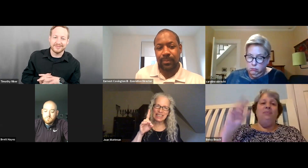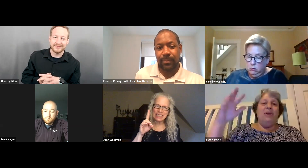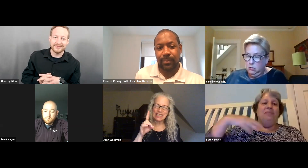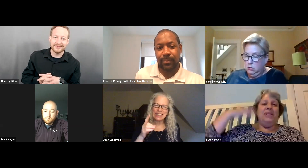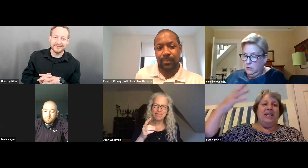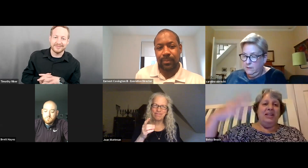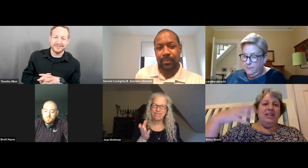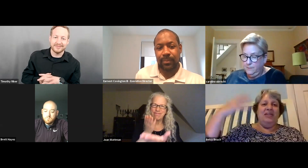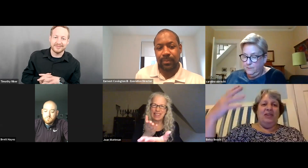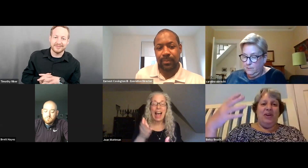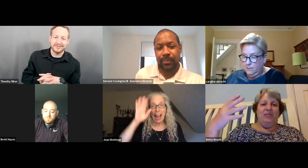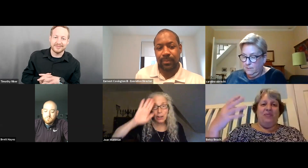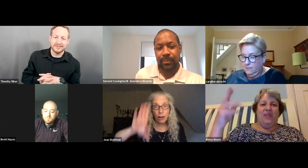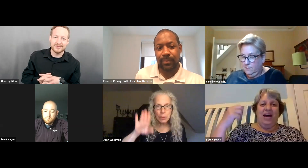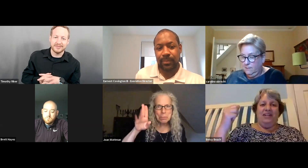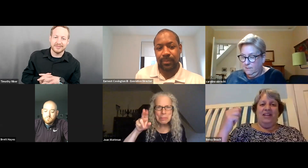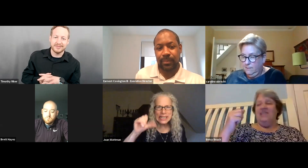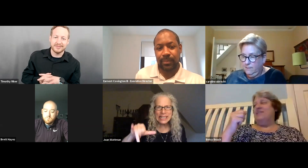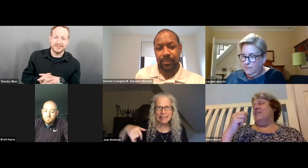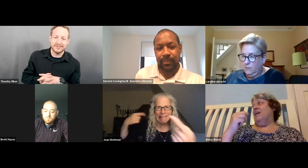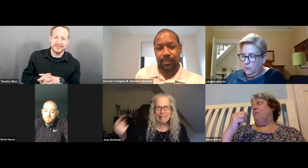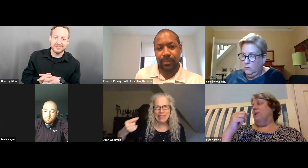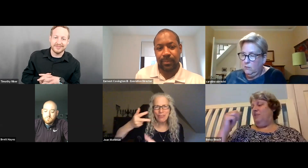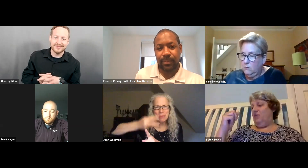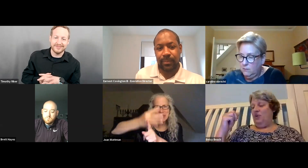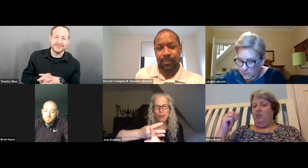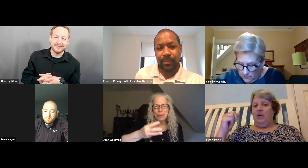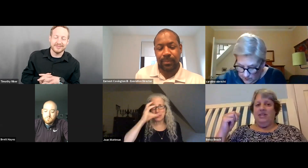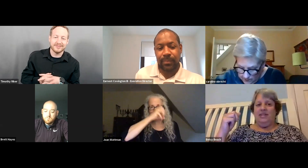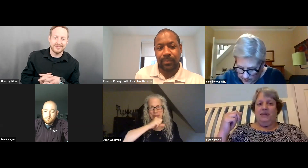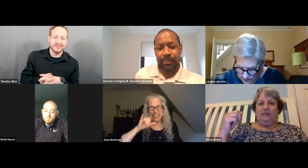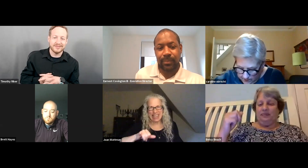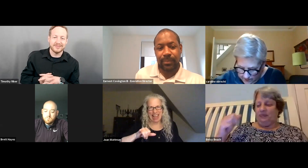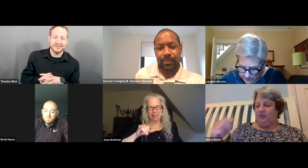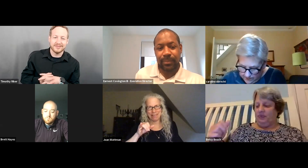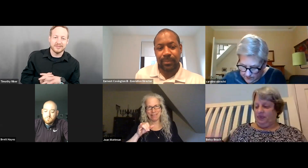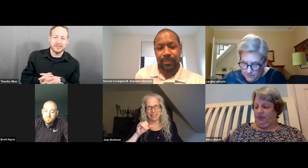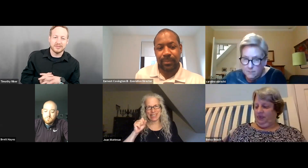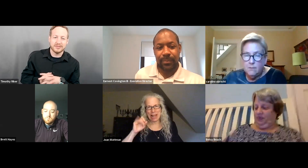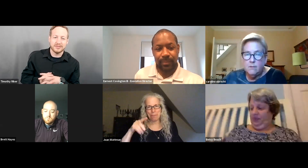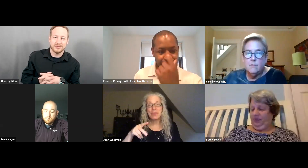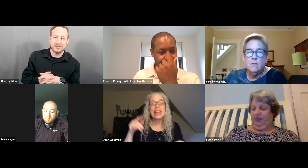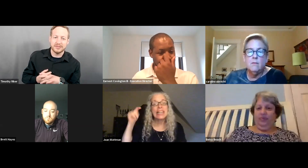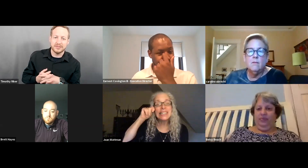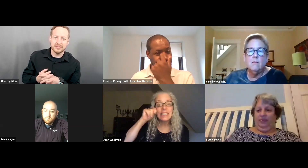Yeah, we've been busy and we have not done this step for a few months. This is Tina.